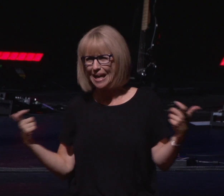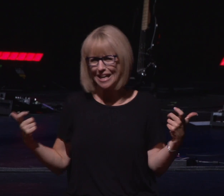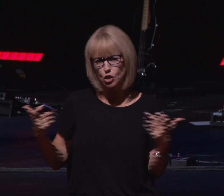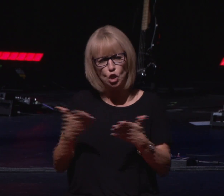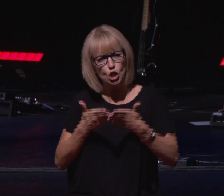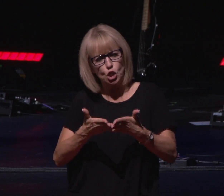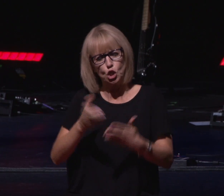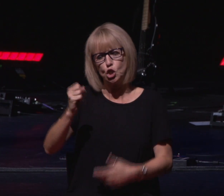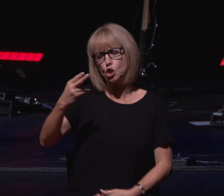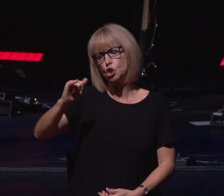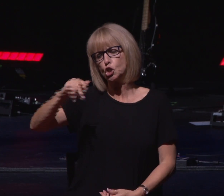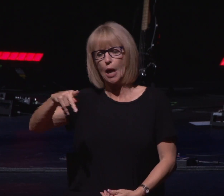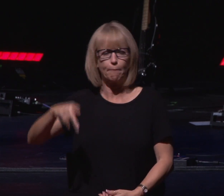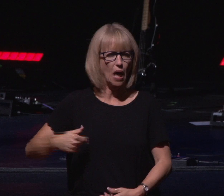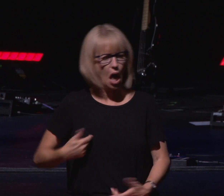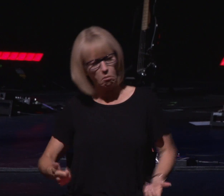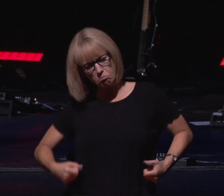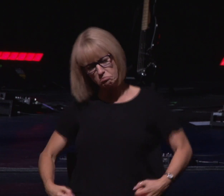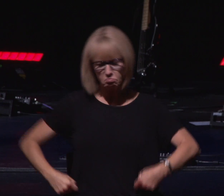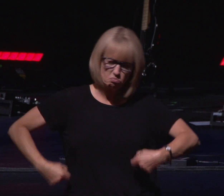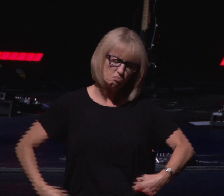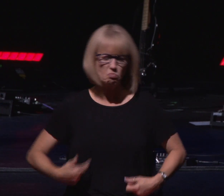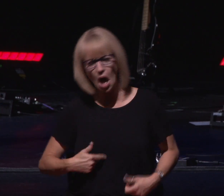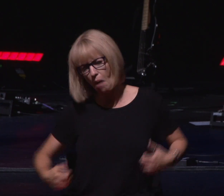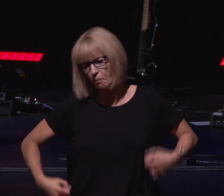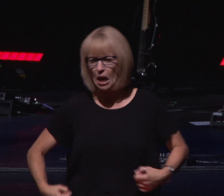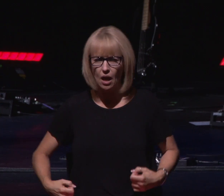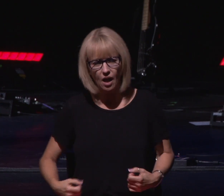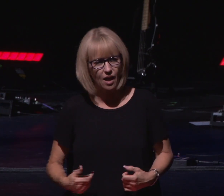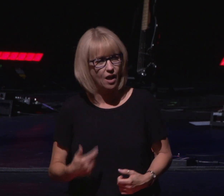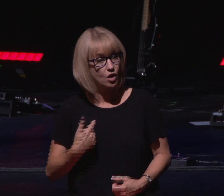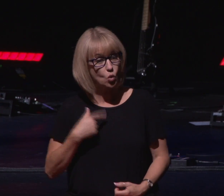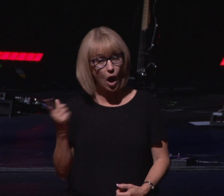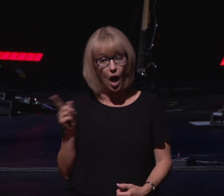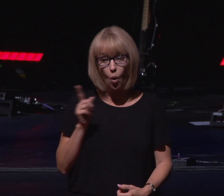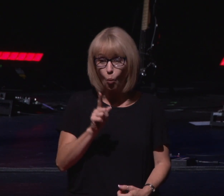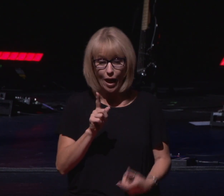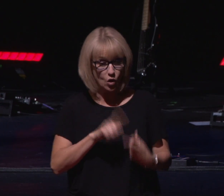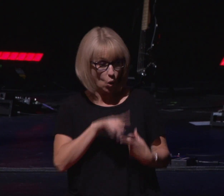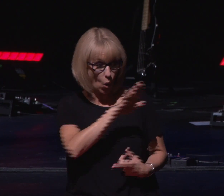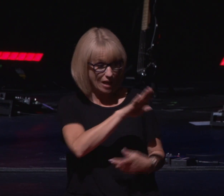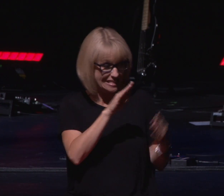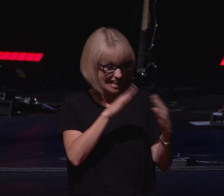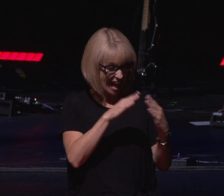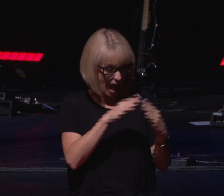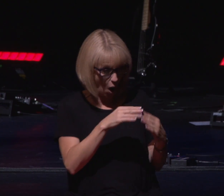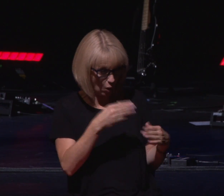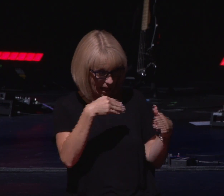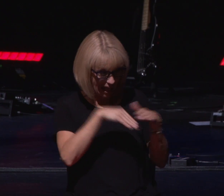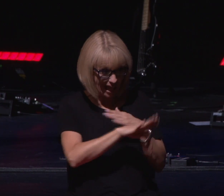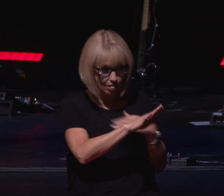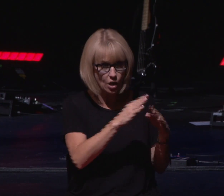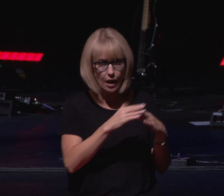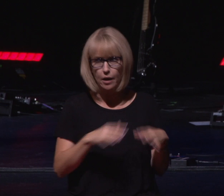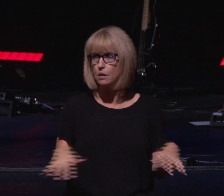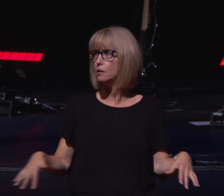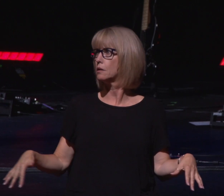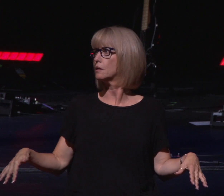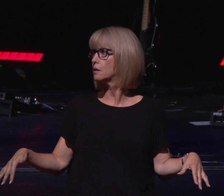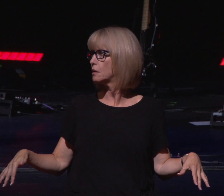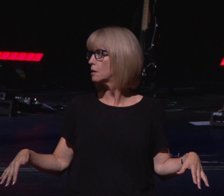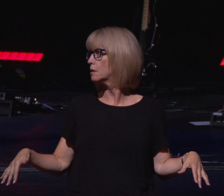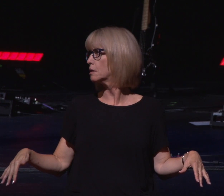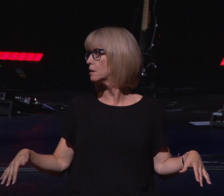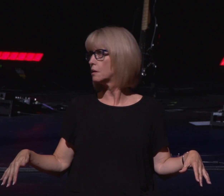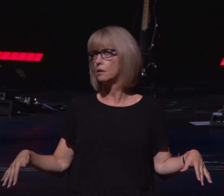say that because he's from a rural area country. I'm telling you, when I went to Kingman, Kansas, I was like, whoa. So